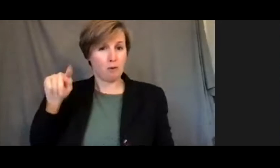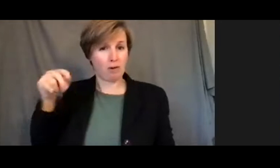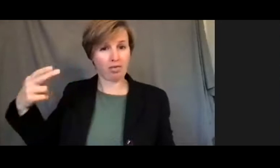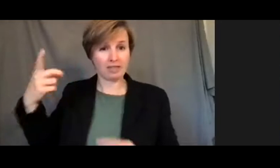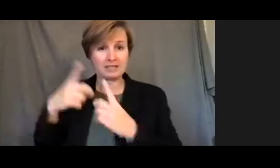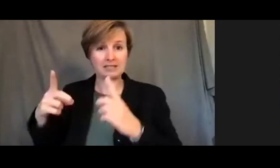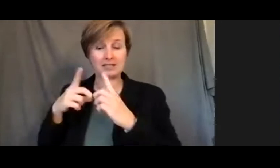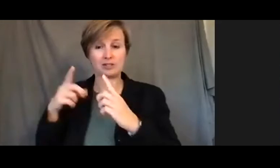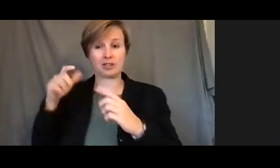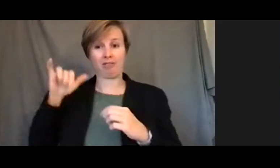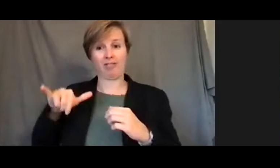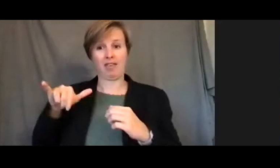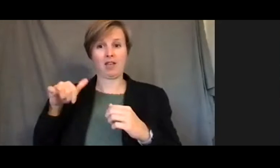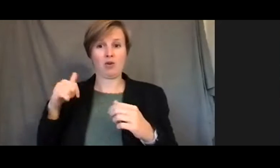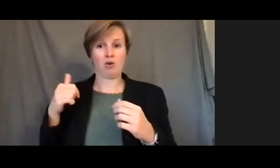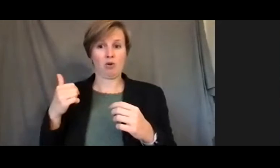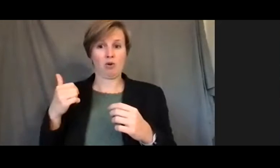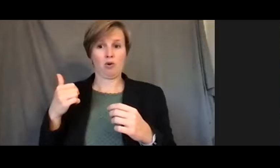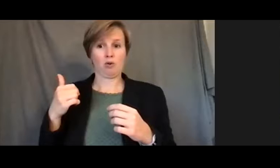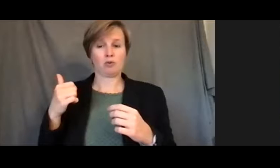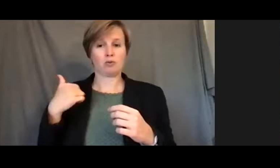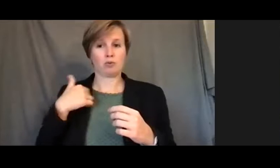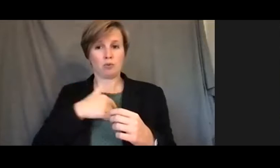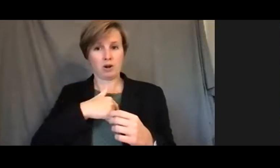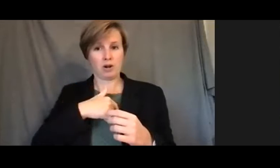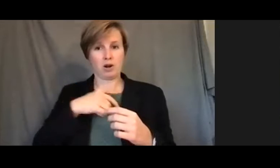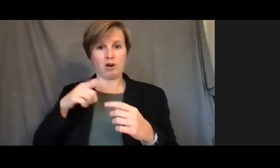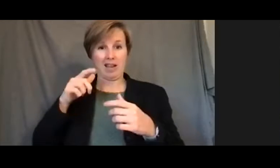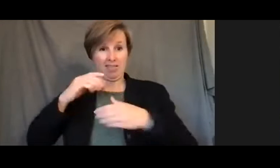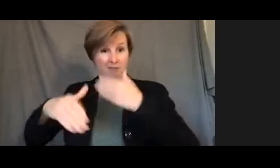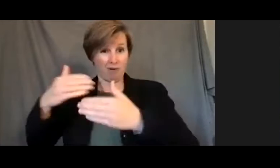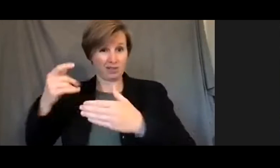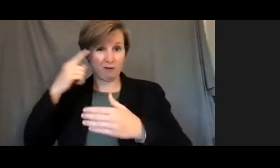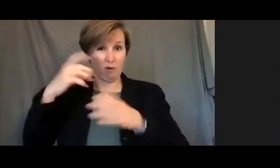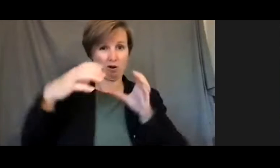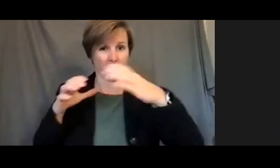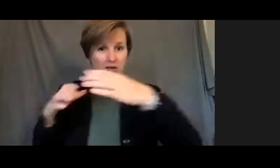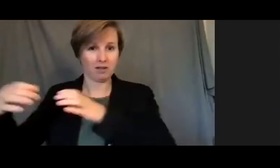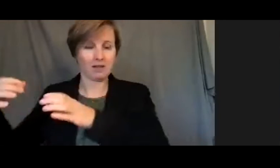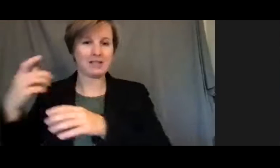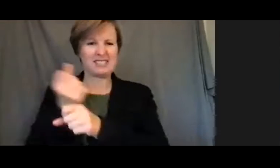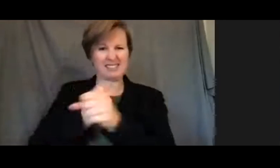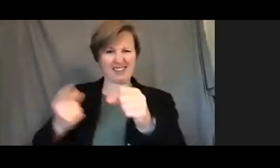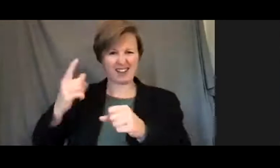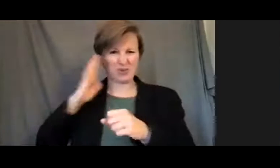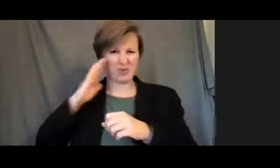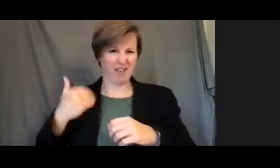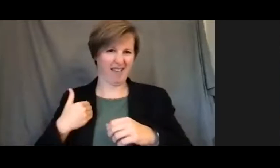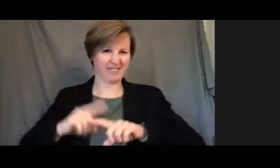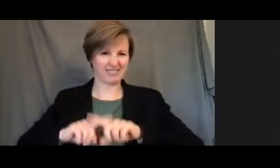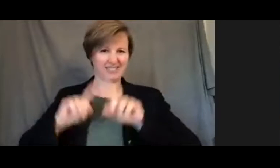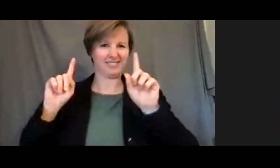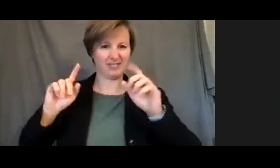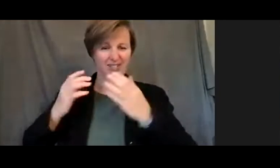we're this is the we're in the decennial redistricting process. So come next year, it'll be a different district. Excuse